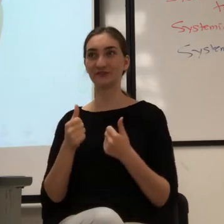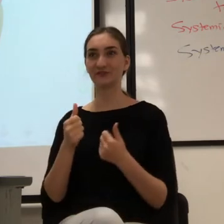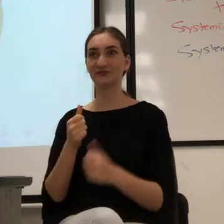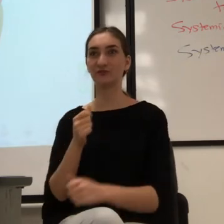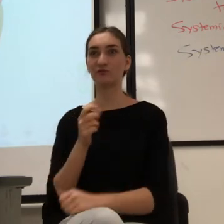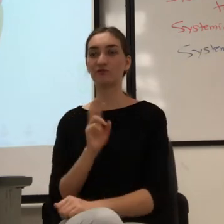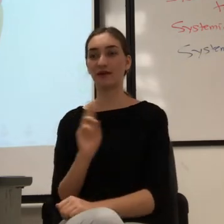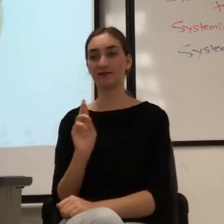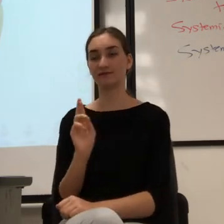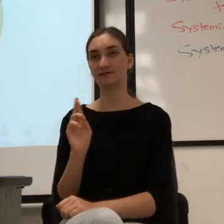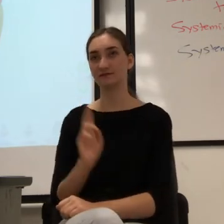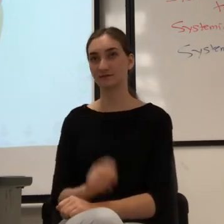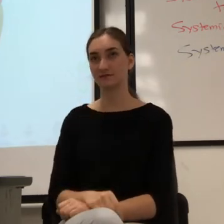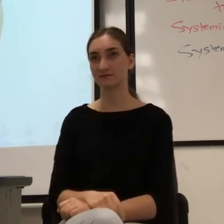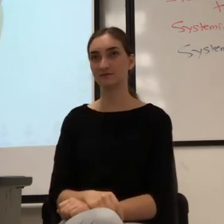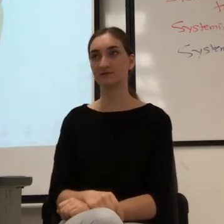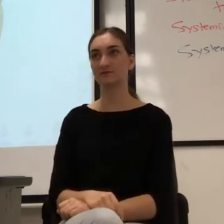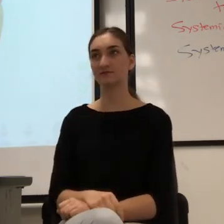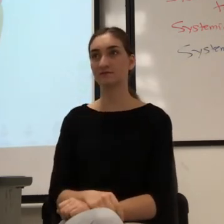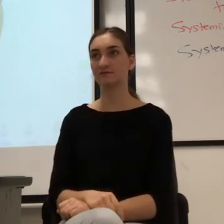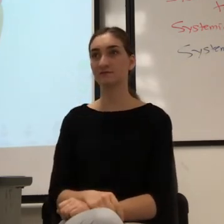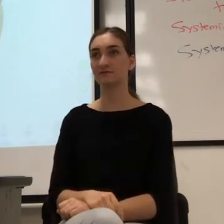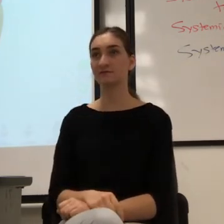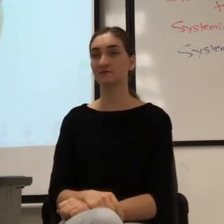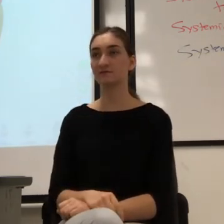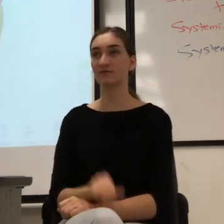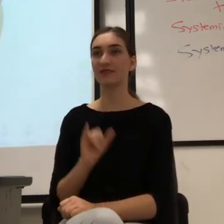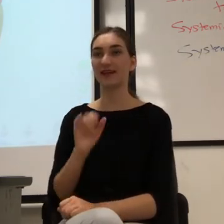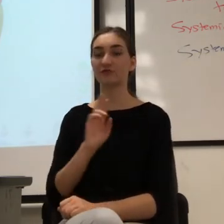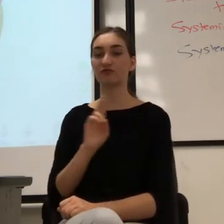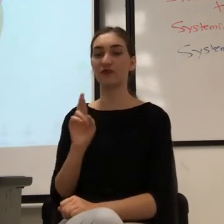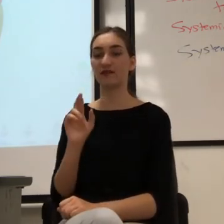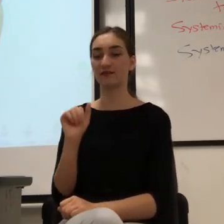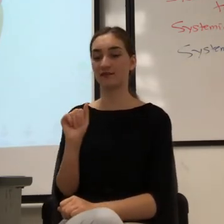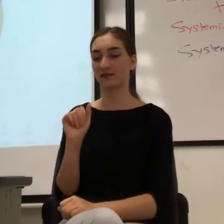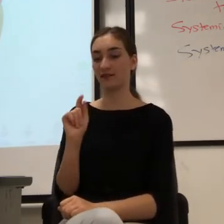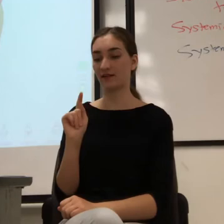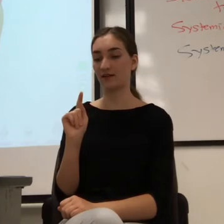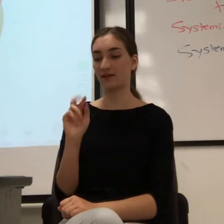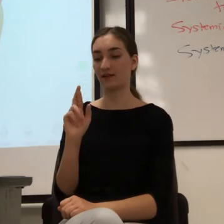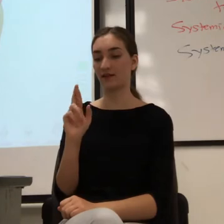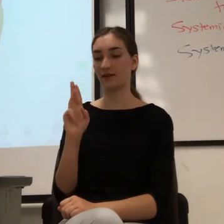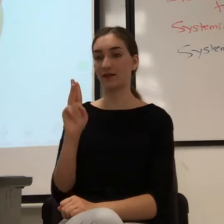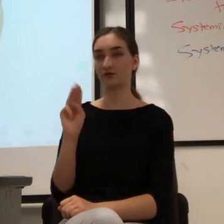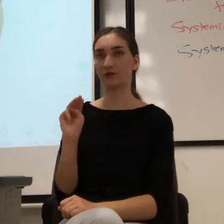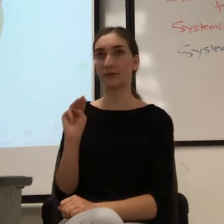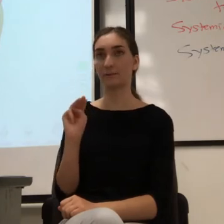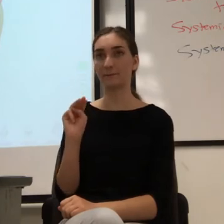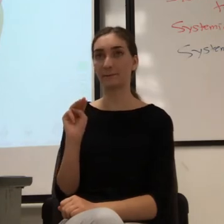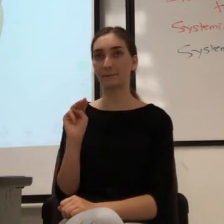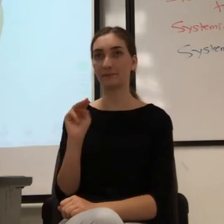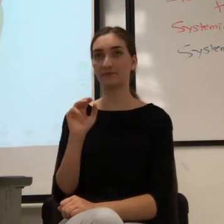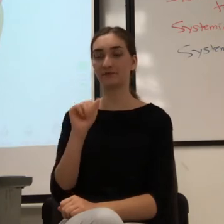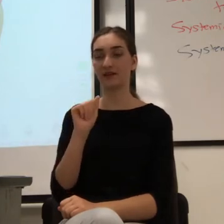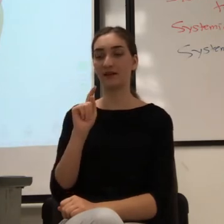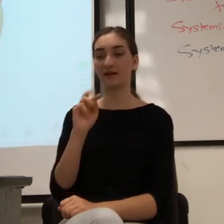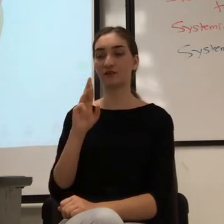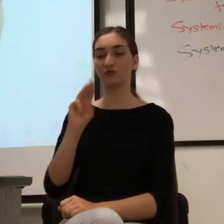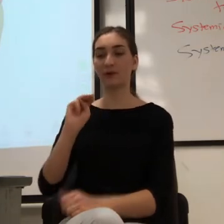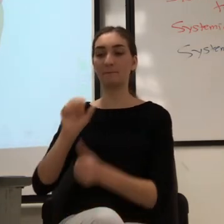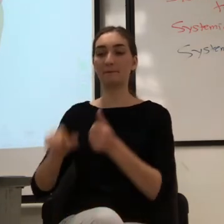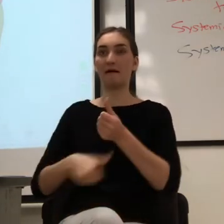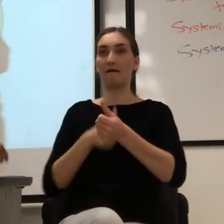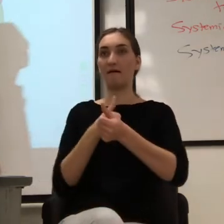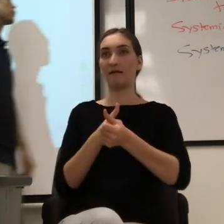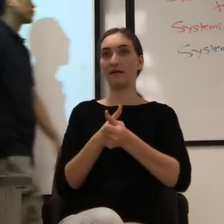Right. It's the right. Very good. So that is the right atrium. The atria sit behind the ventricles, and we get that point on the